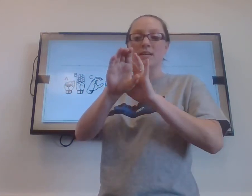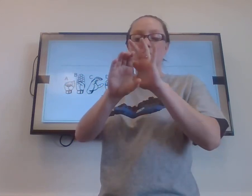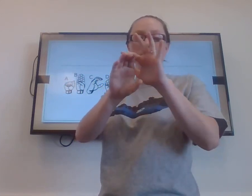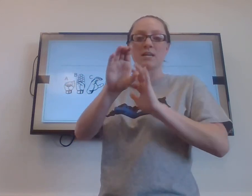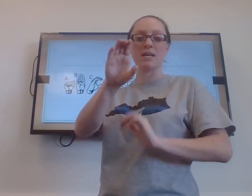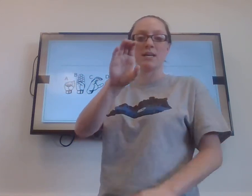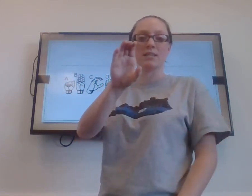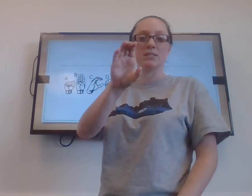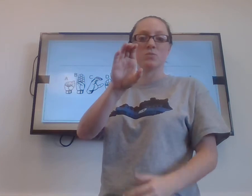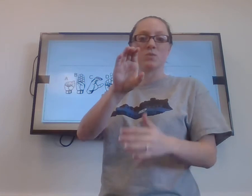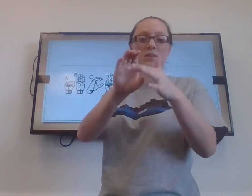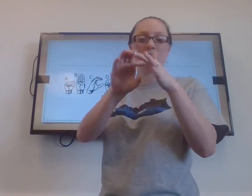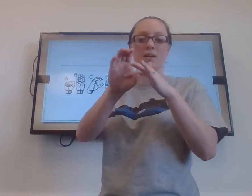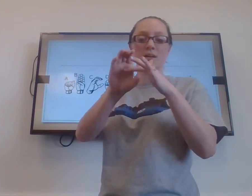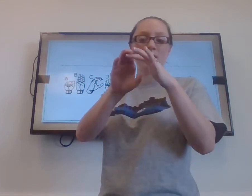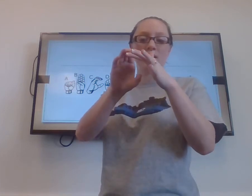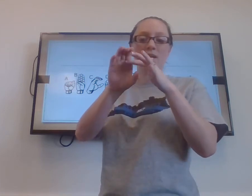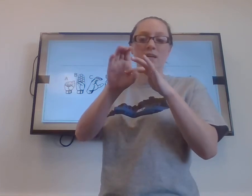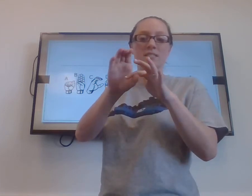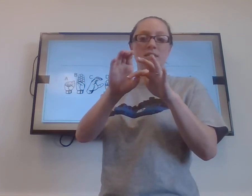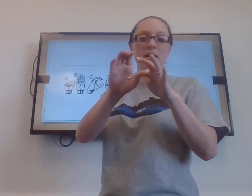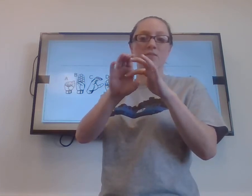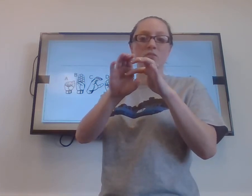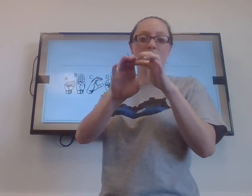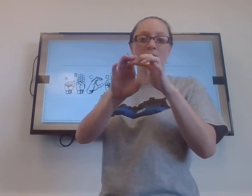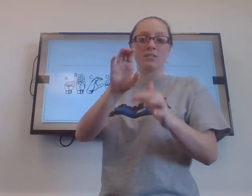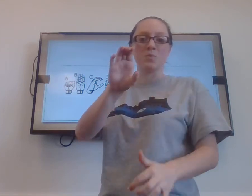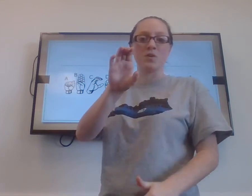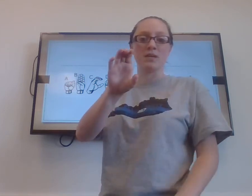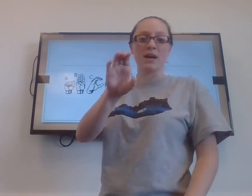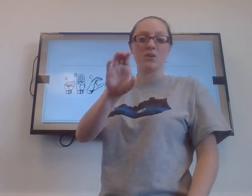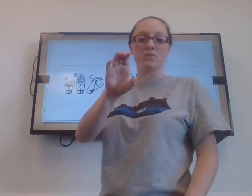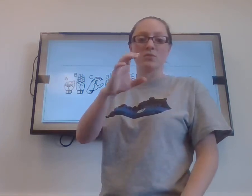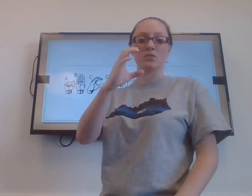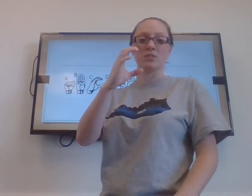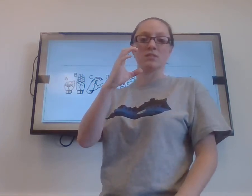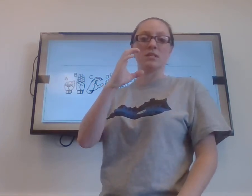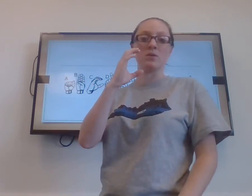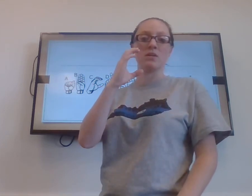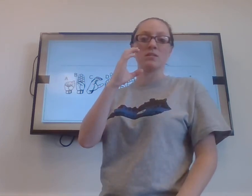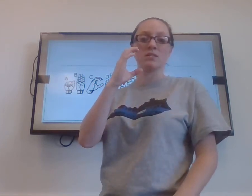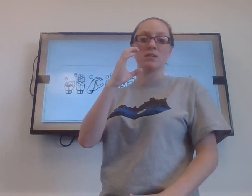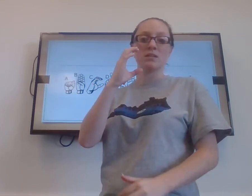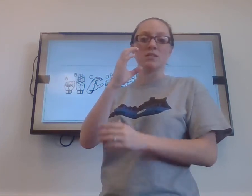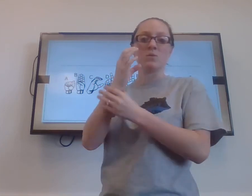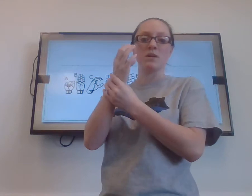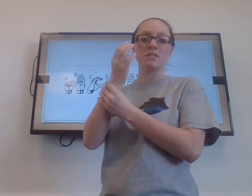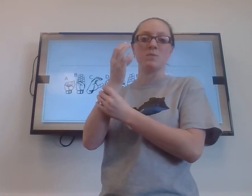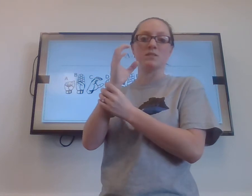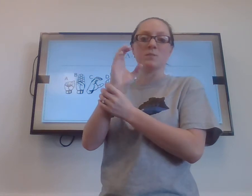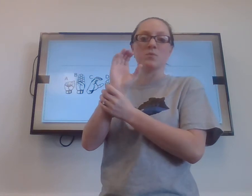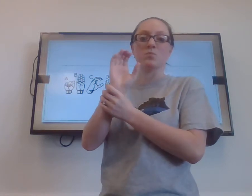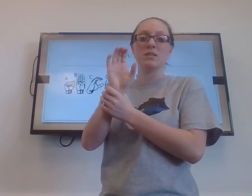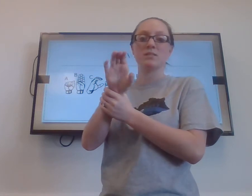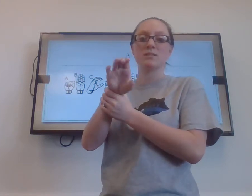actually signed like this, where the inside of your hand is pointed out versus sideways. Sideways can mess up your wrist,